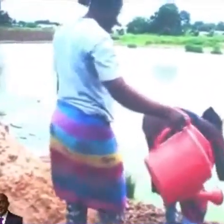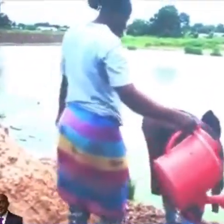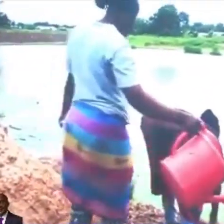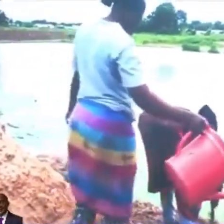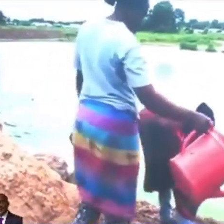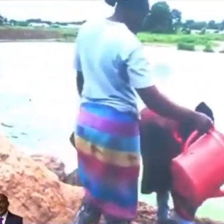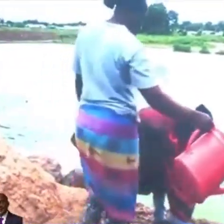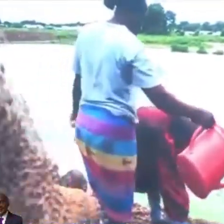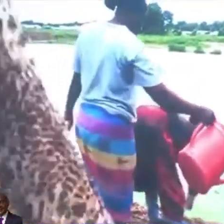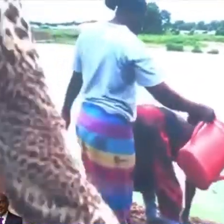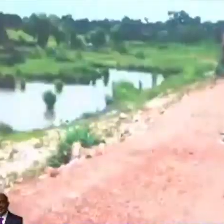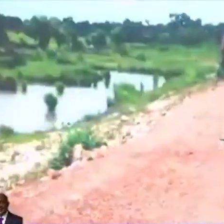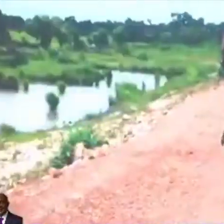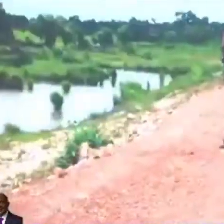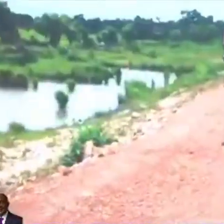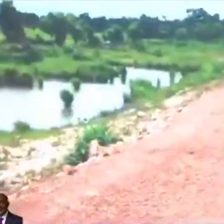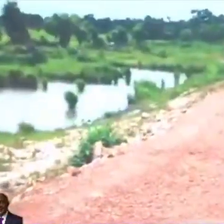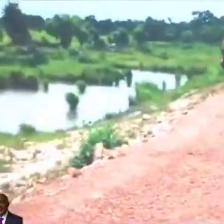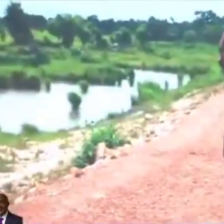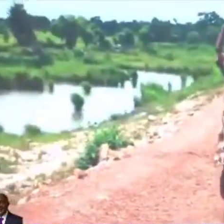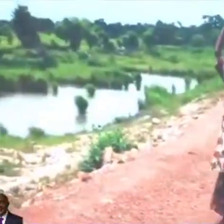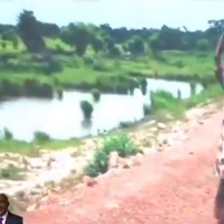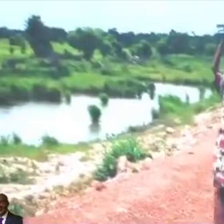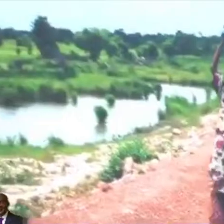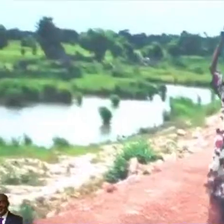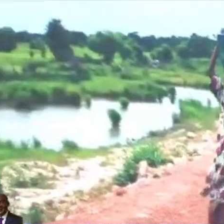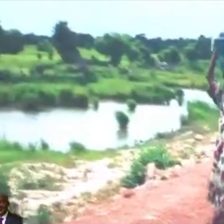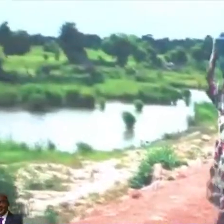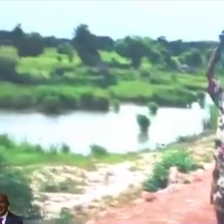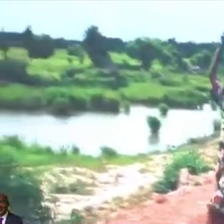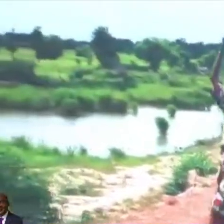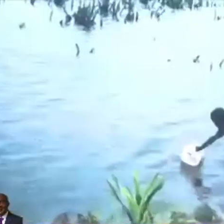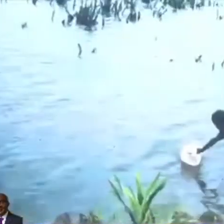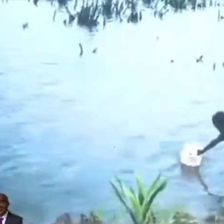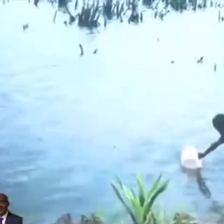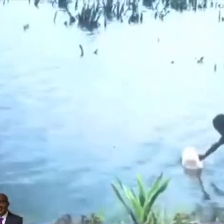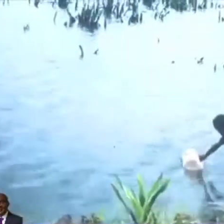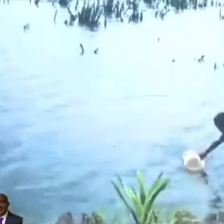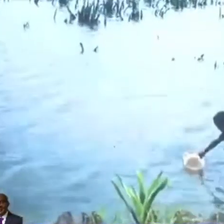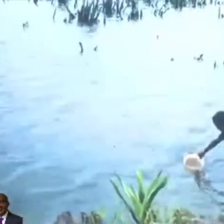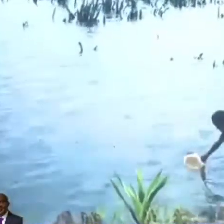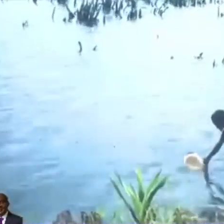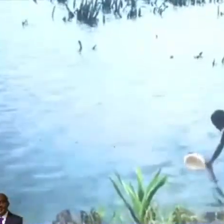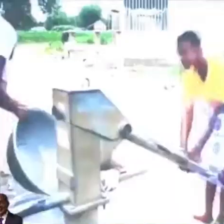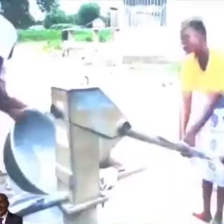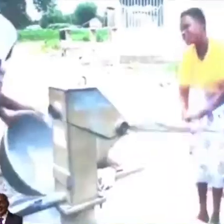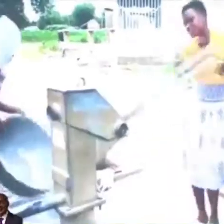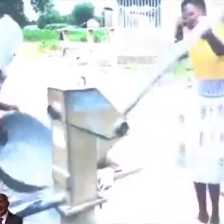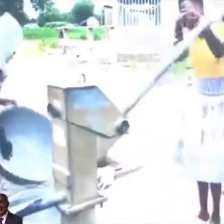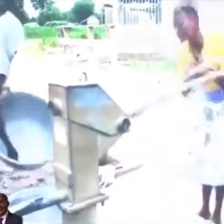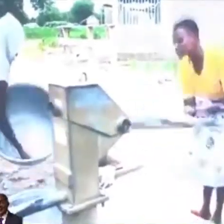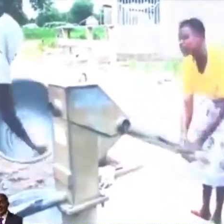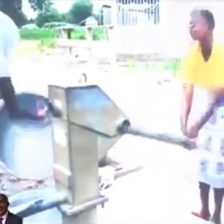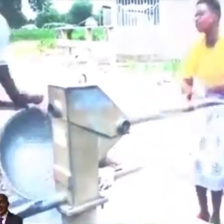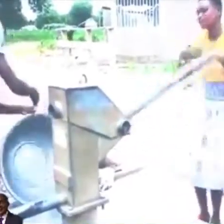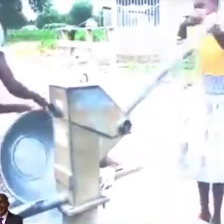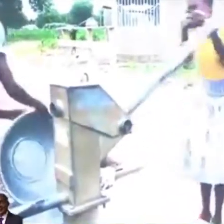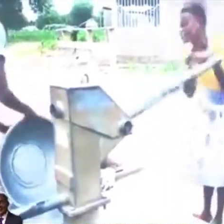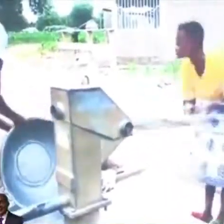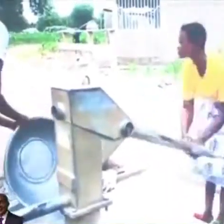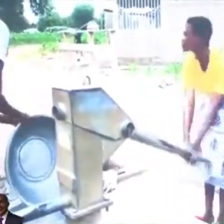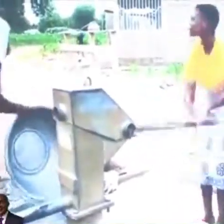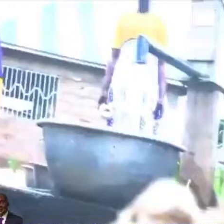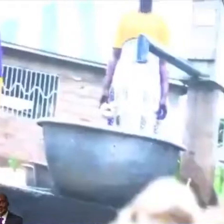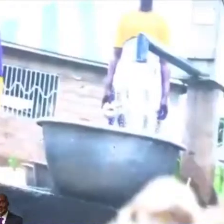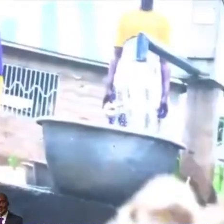Over 1,000 inhabitants whose main occupation is farming live in this community. It has 1 borehole, which according